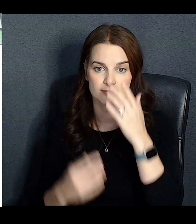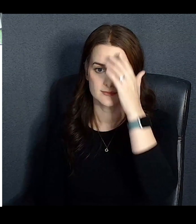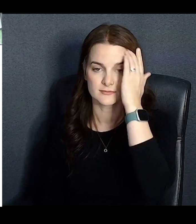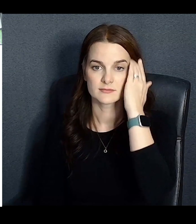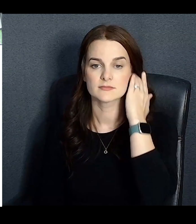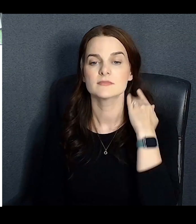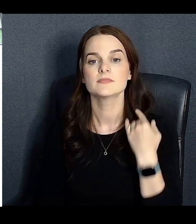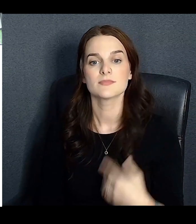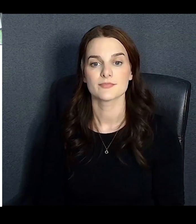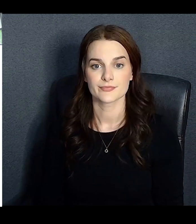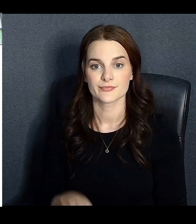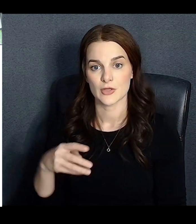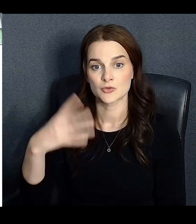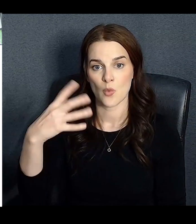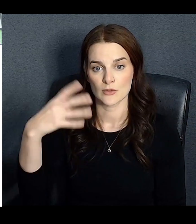Scroll down.